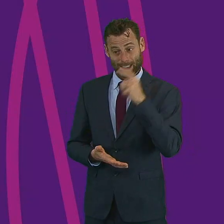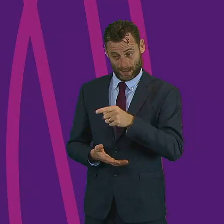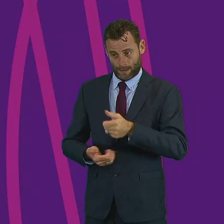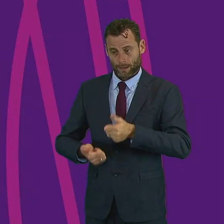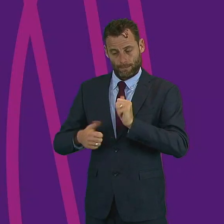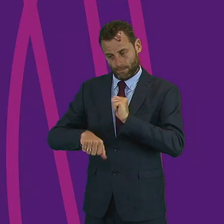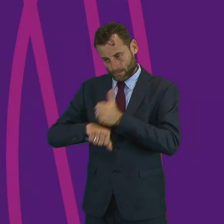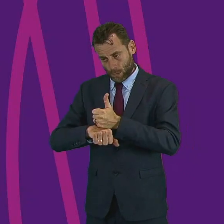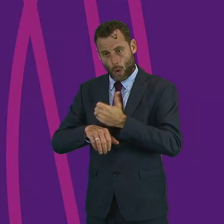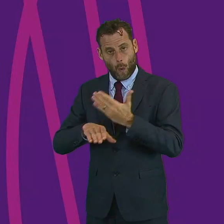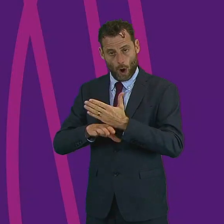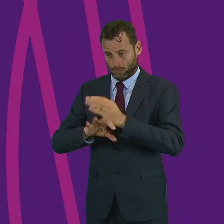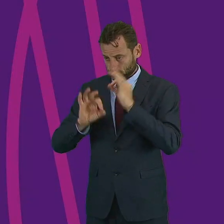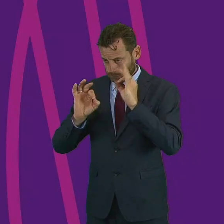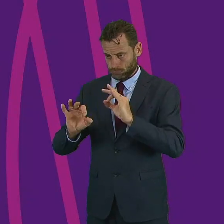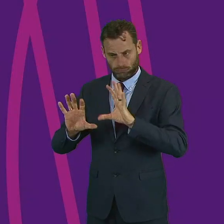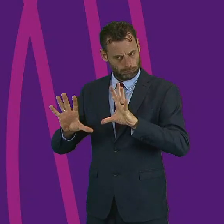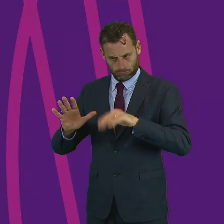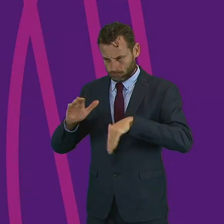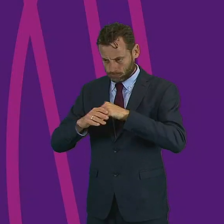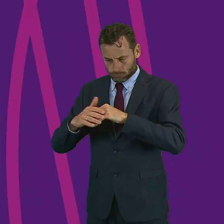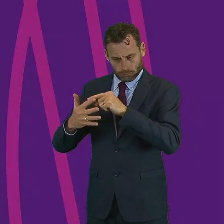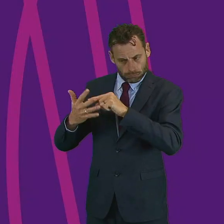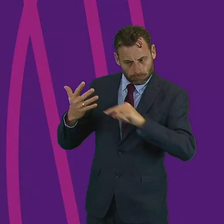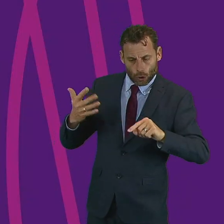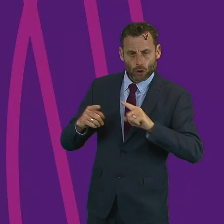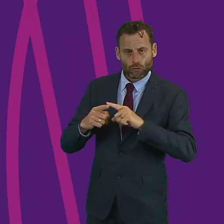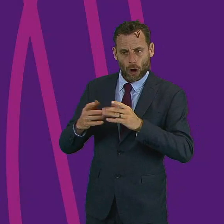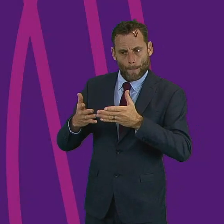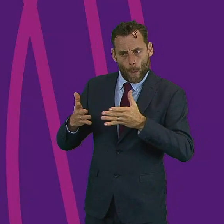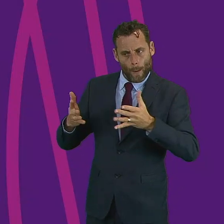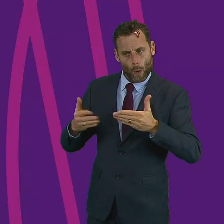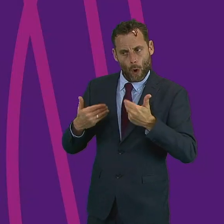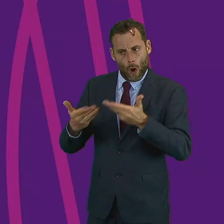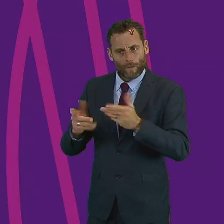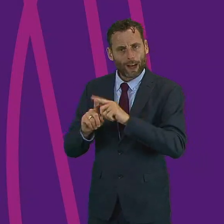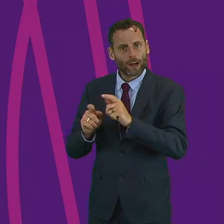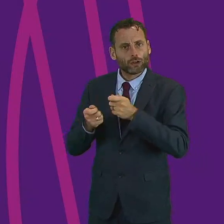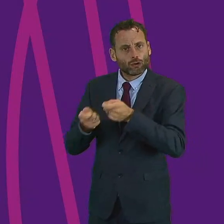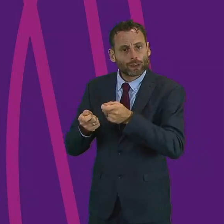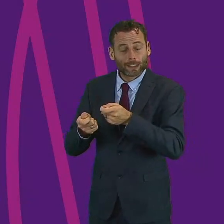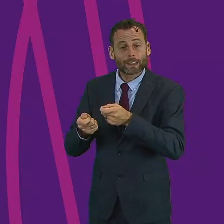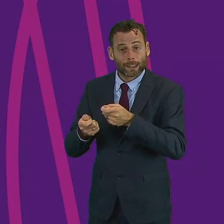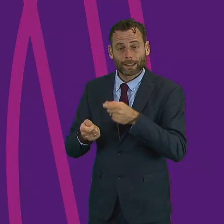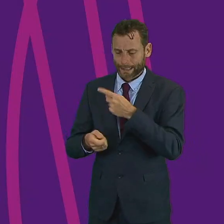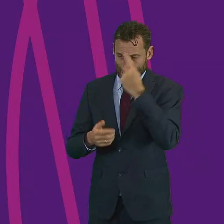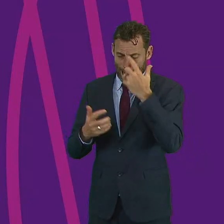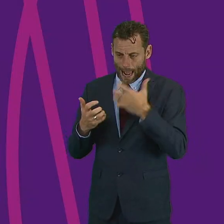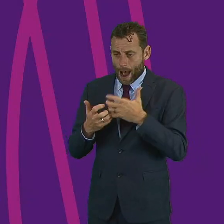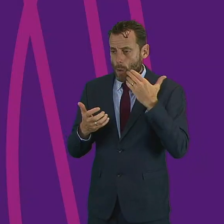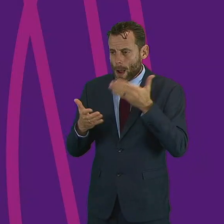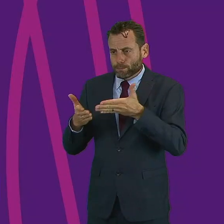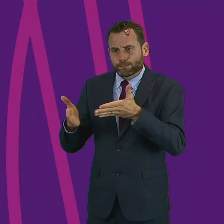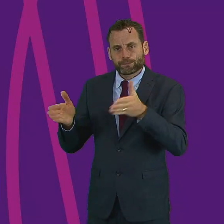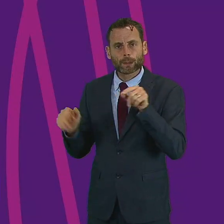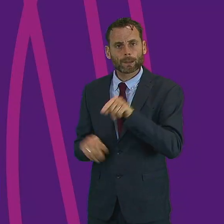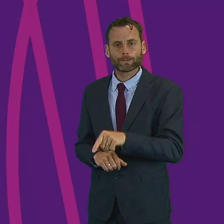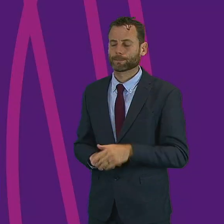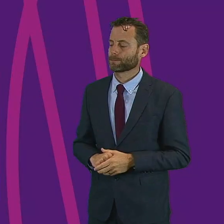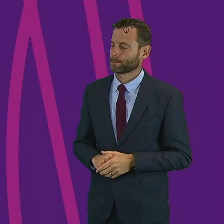guidance in place, and the Chief Dental Officer has understandably, and as people would expect, spent a lot of time making sure this